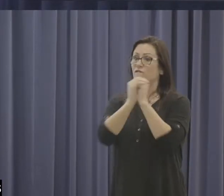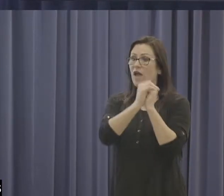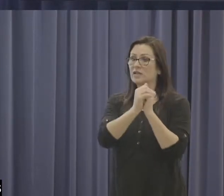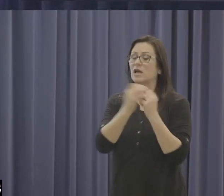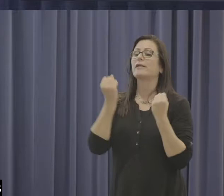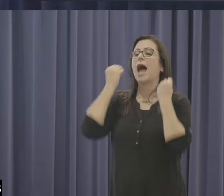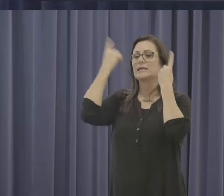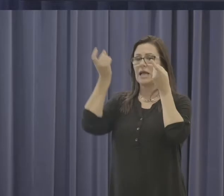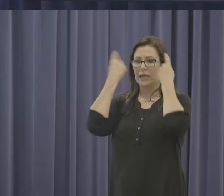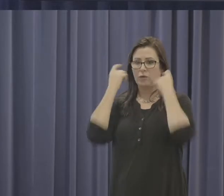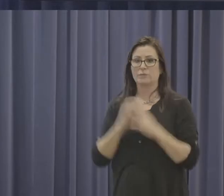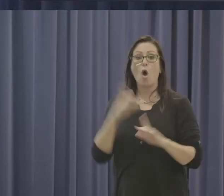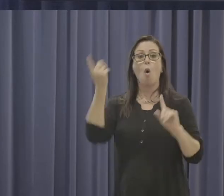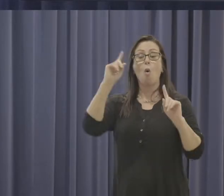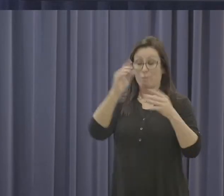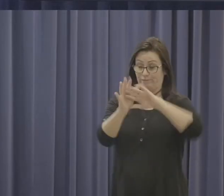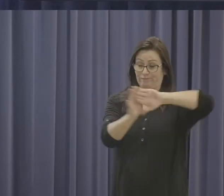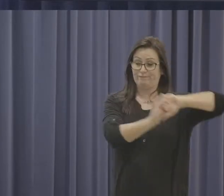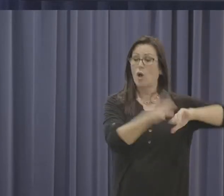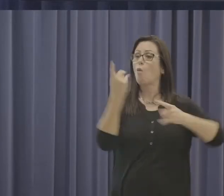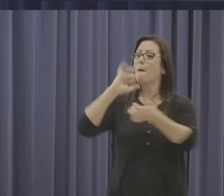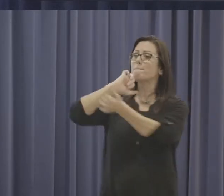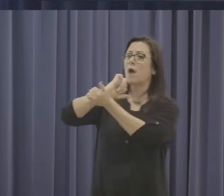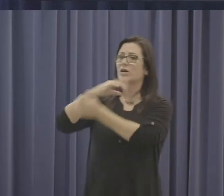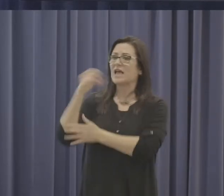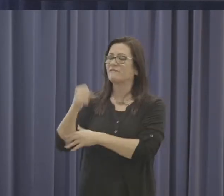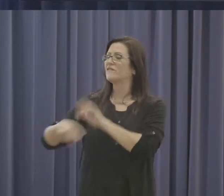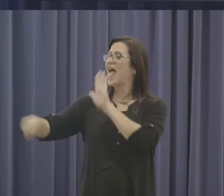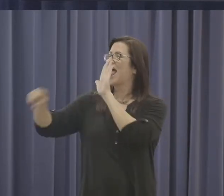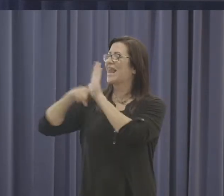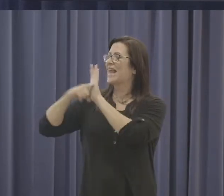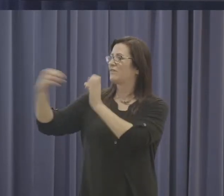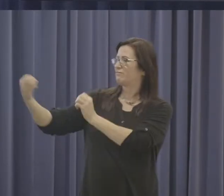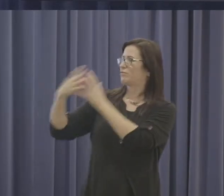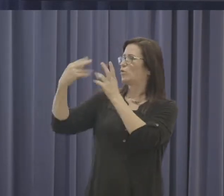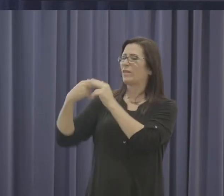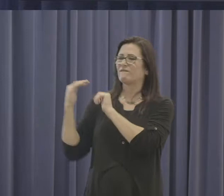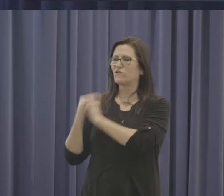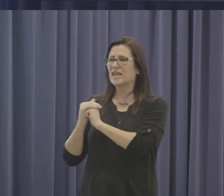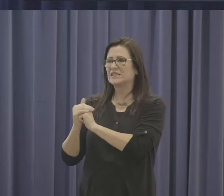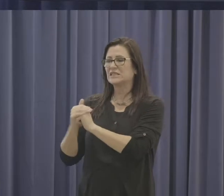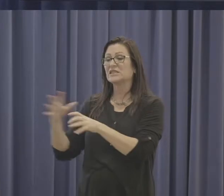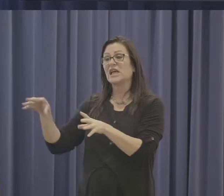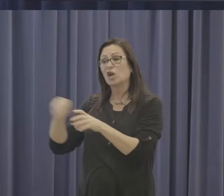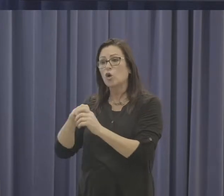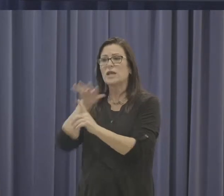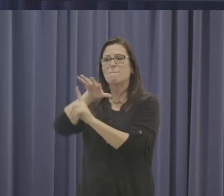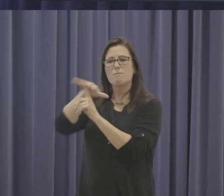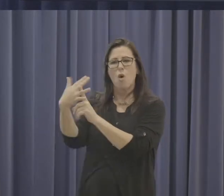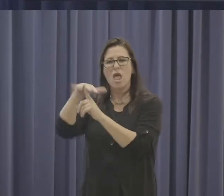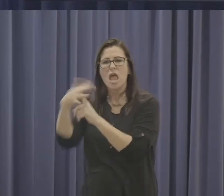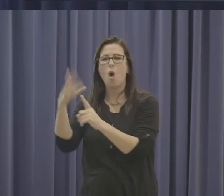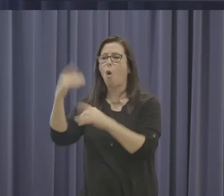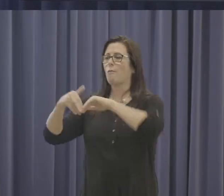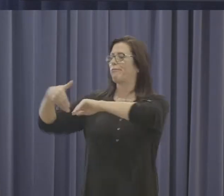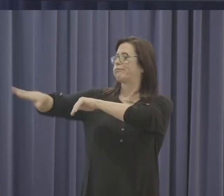needs. Obstacles in schools included negative interactions with peers, which includes bullying or